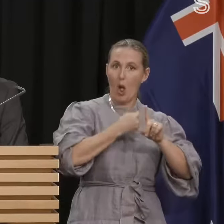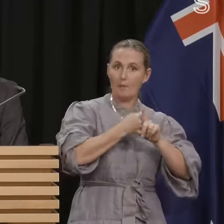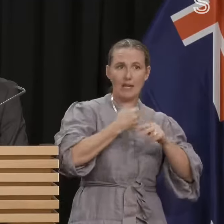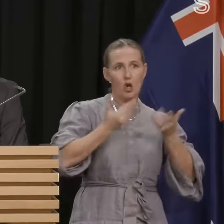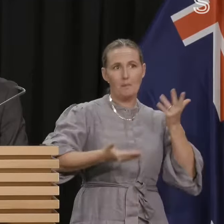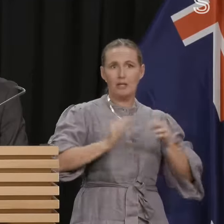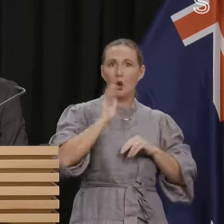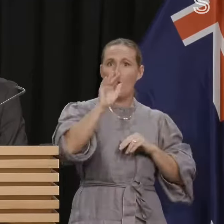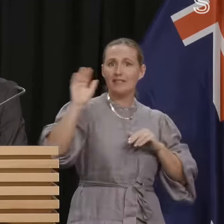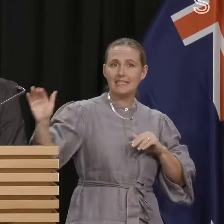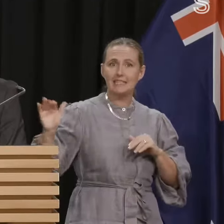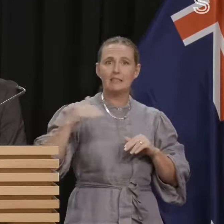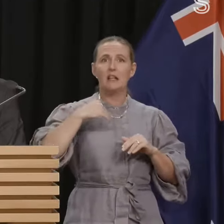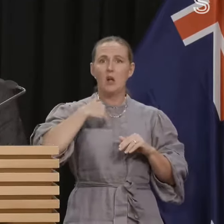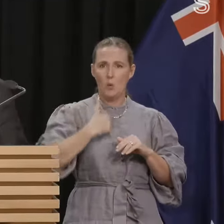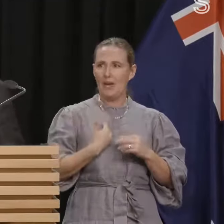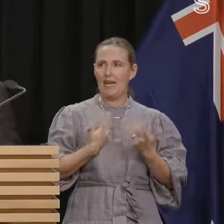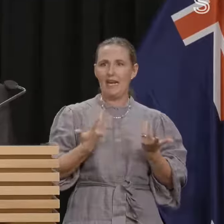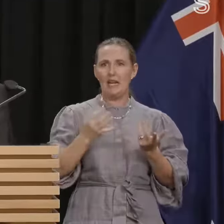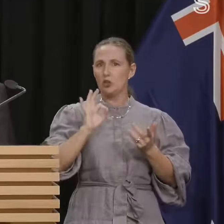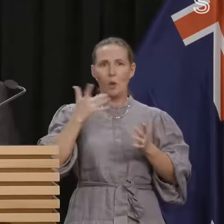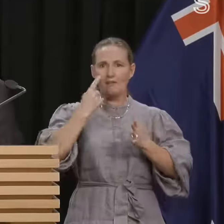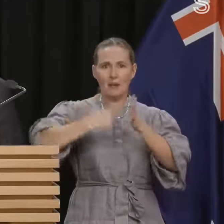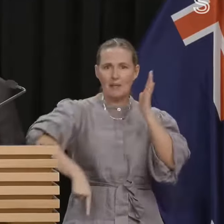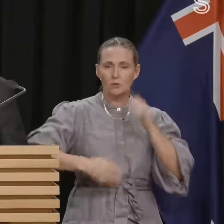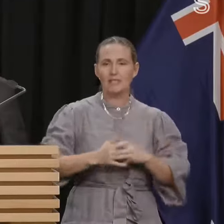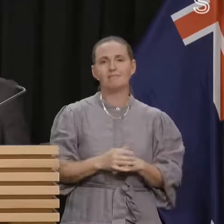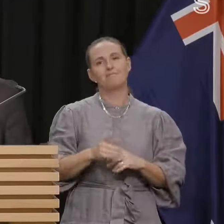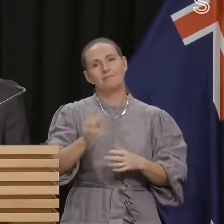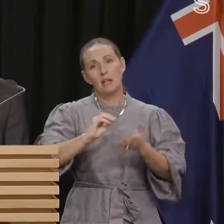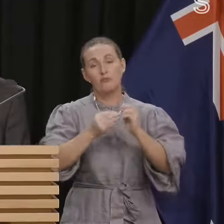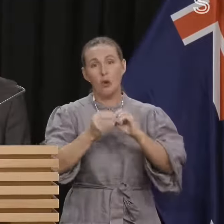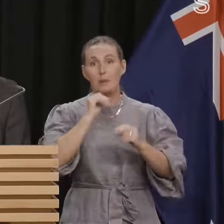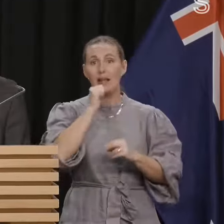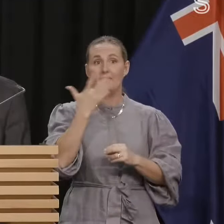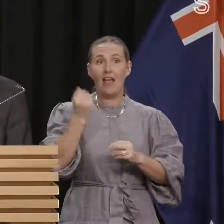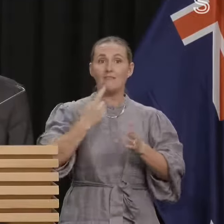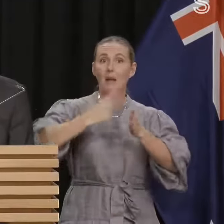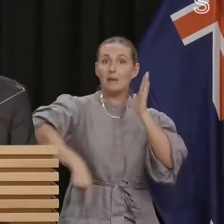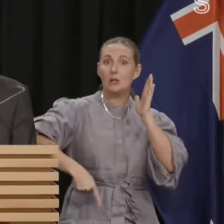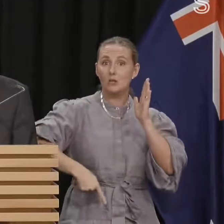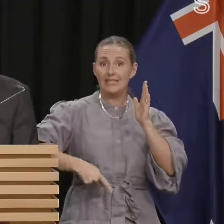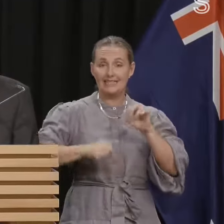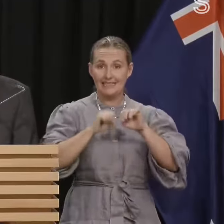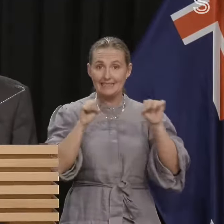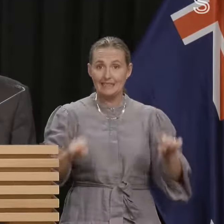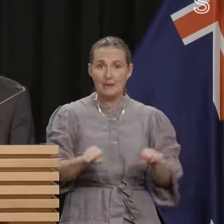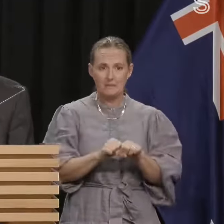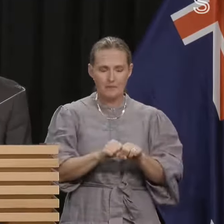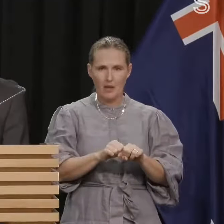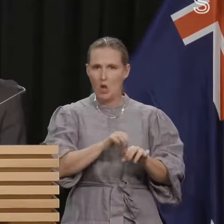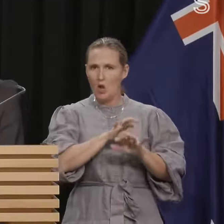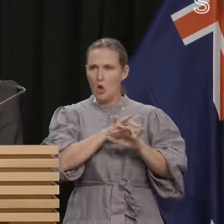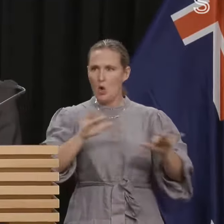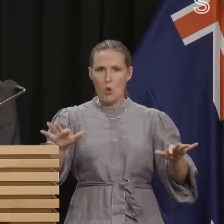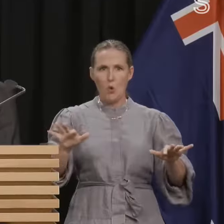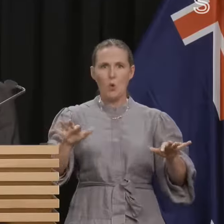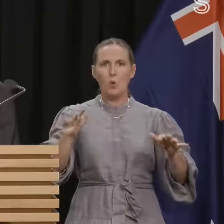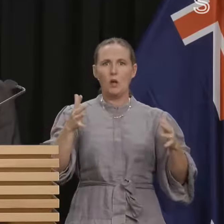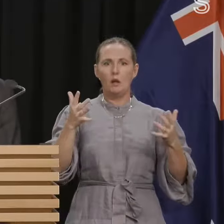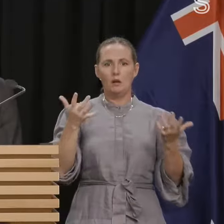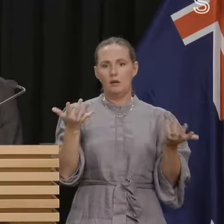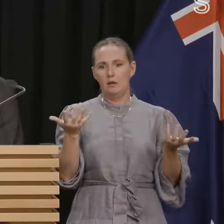having a penalties regime. Yeah. One of the challenges with the penalties regime is to work out who actually bears the burden of that